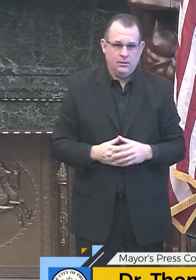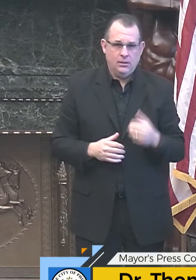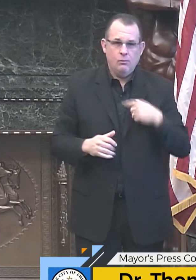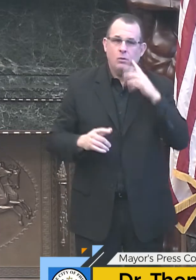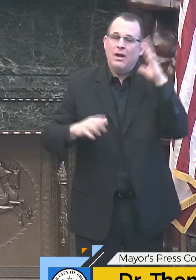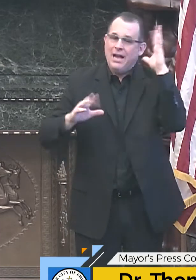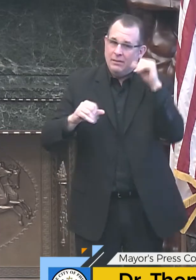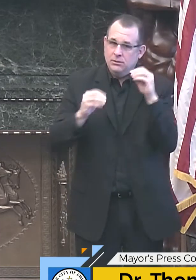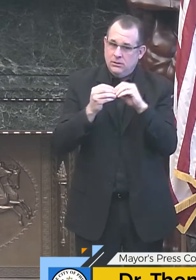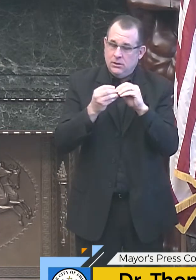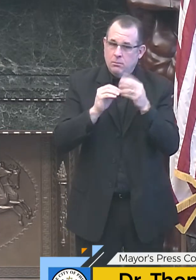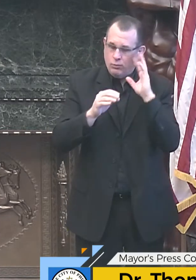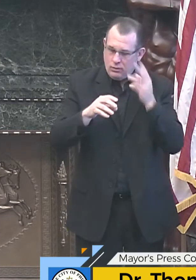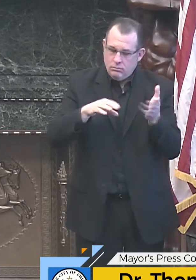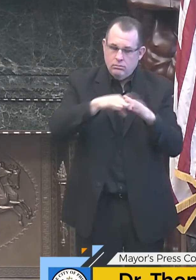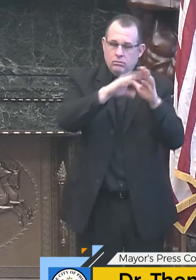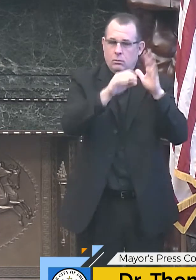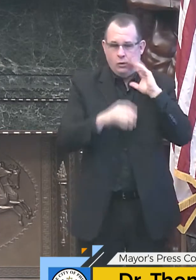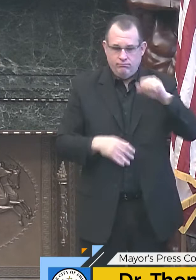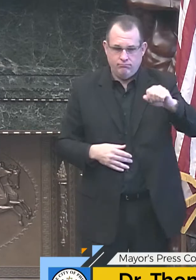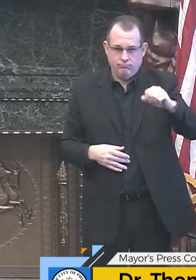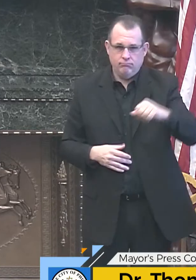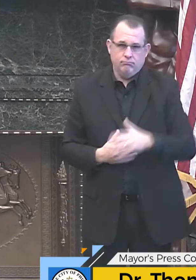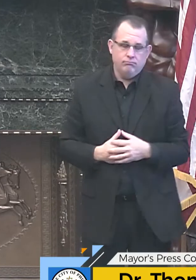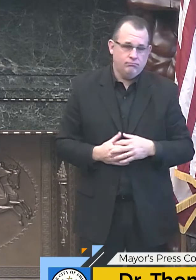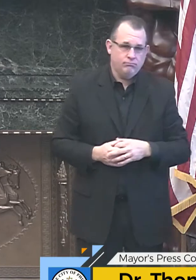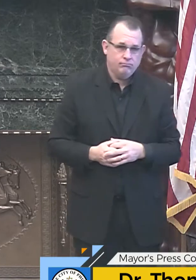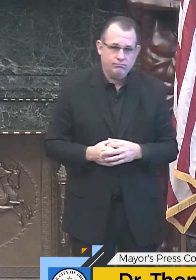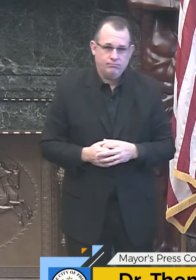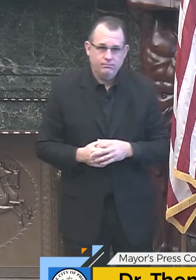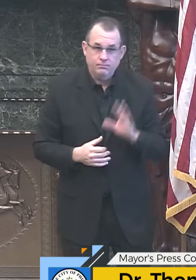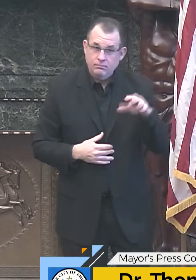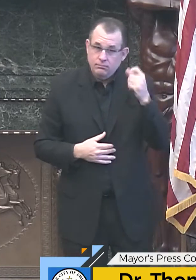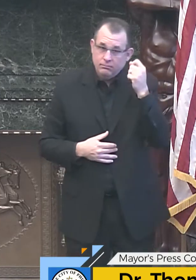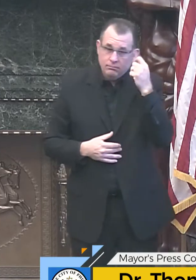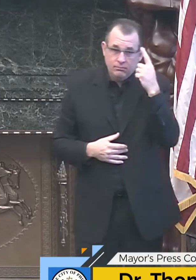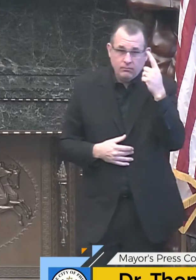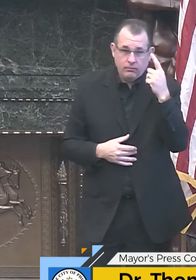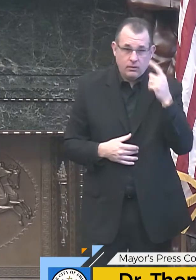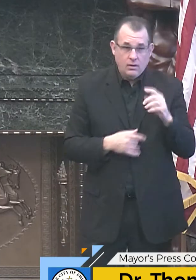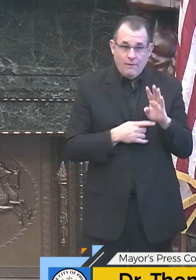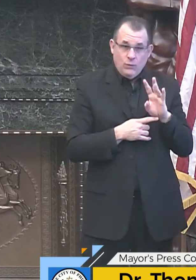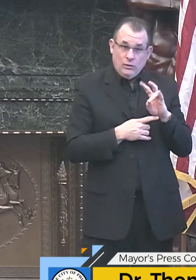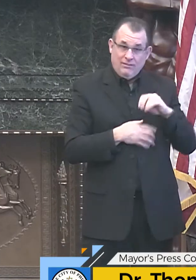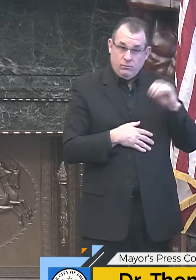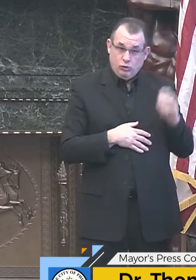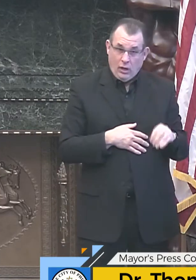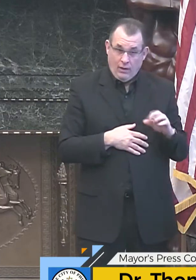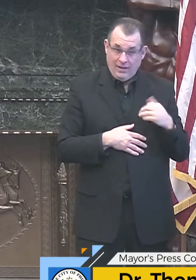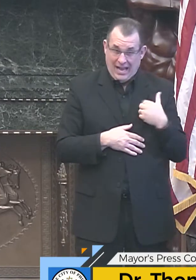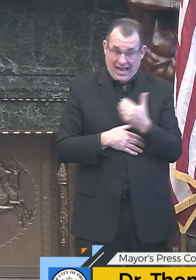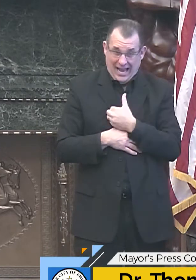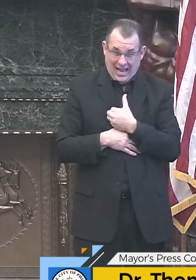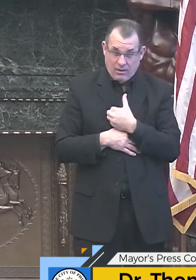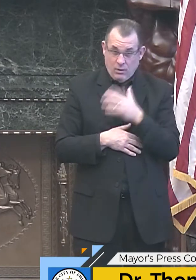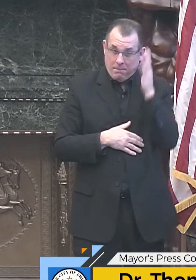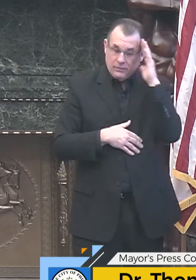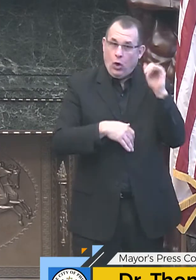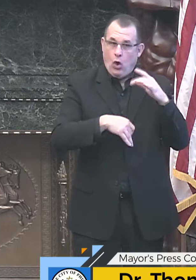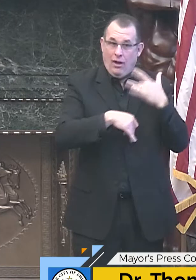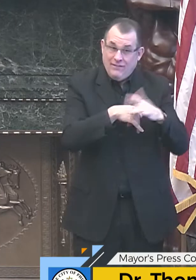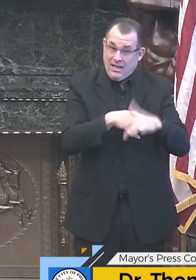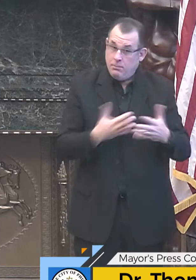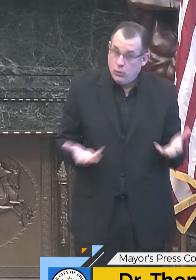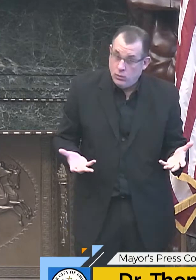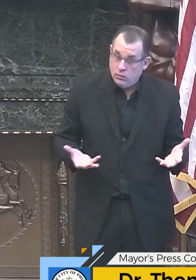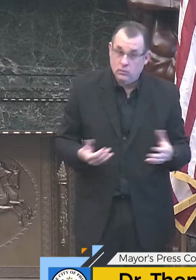to rise in the coming days. Despite that, 47% of our general medical beds are still available, so there's plenty of